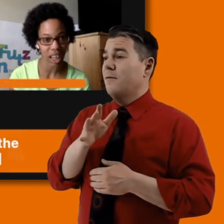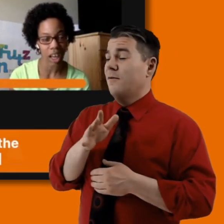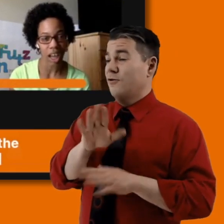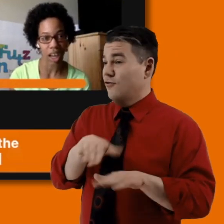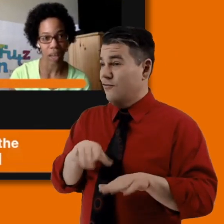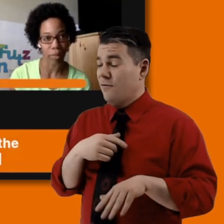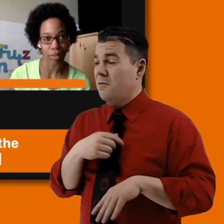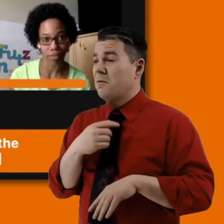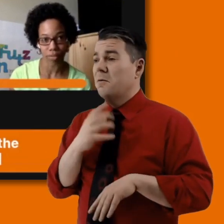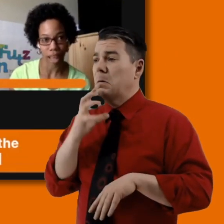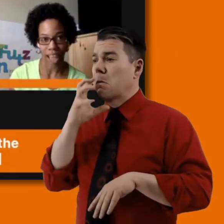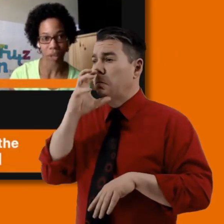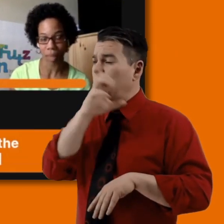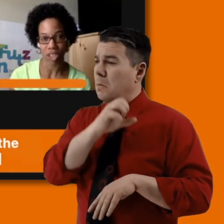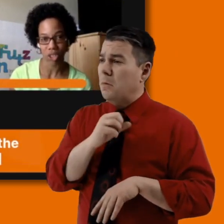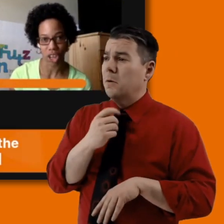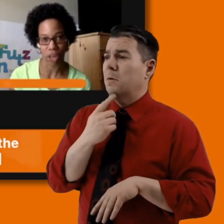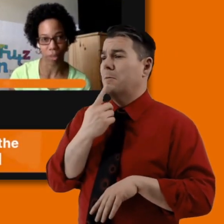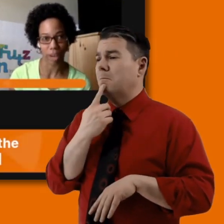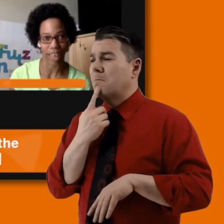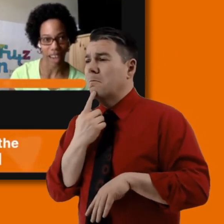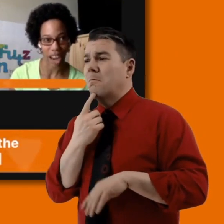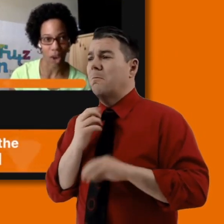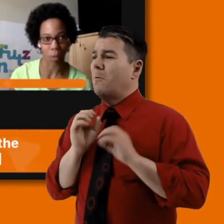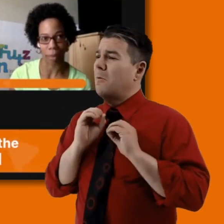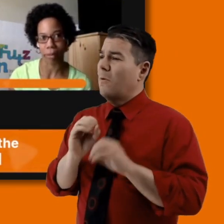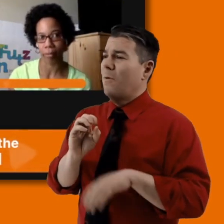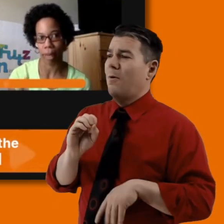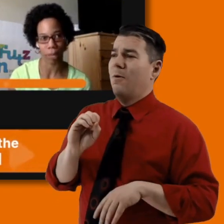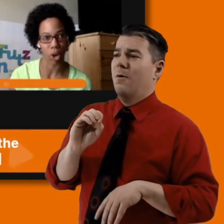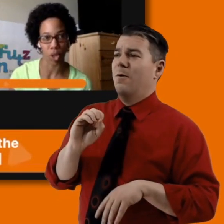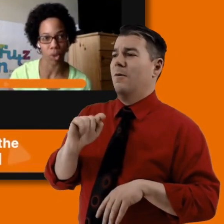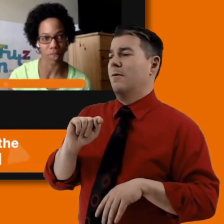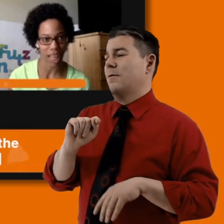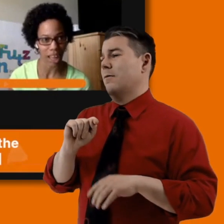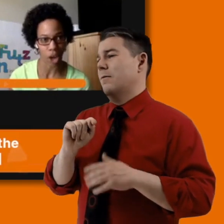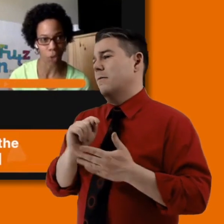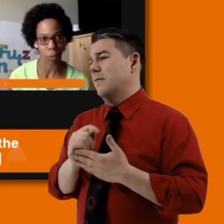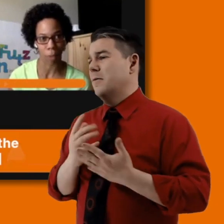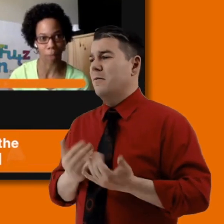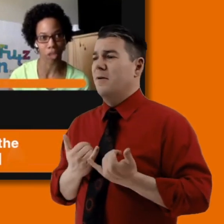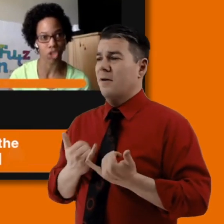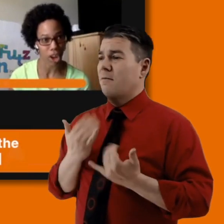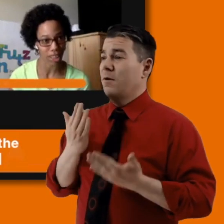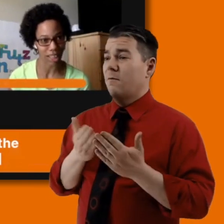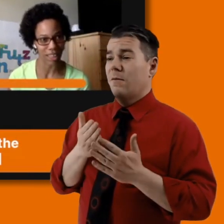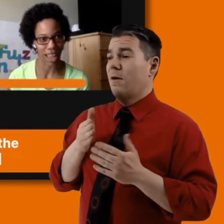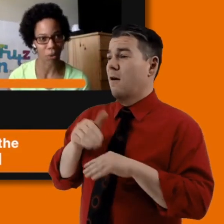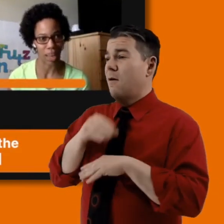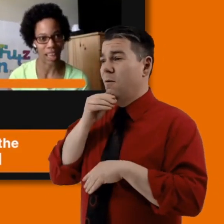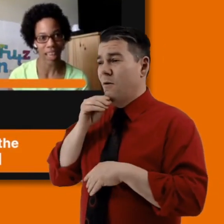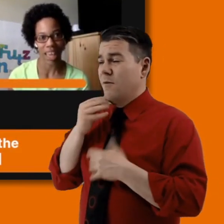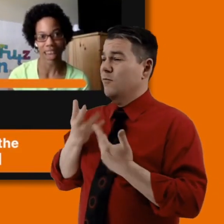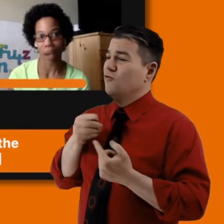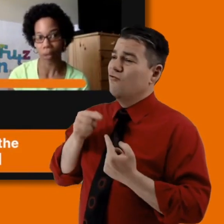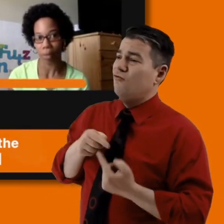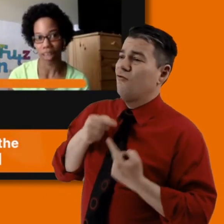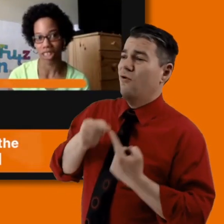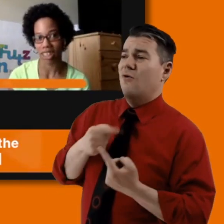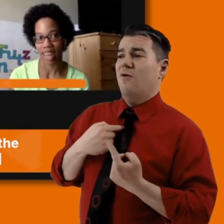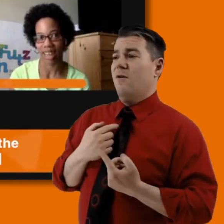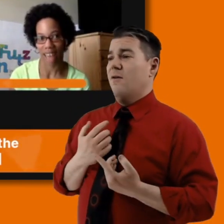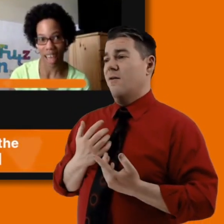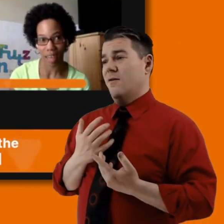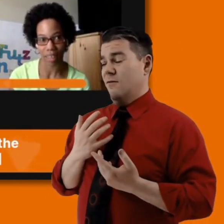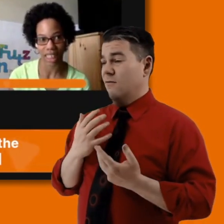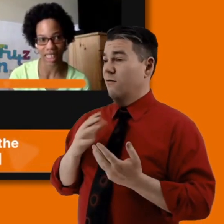missing occupational therapy right now. Maybe you might be going through telehealth, but might be struggling in that way. And I would